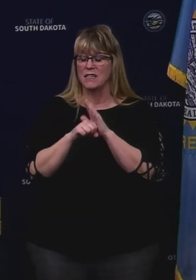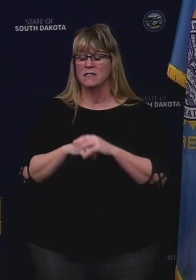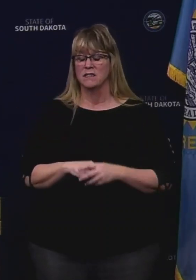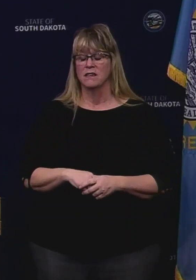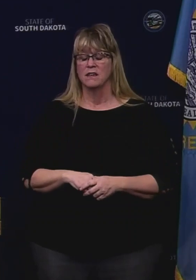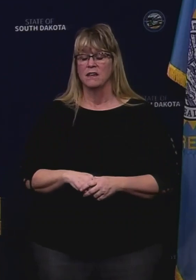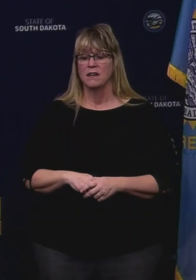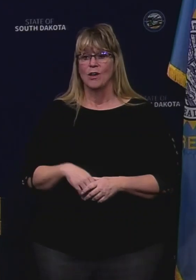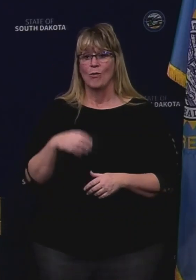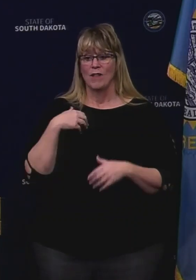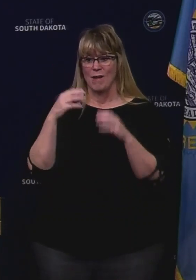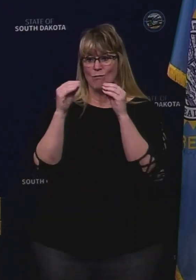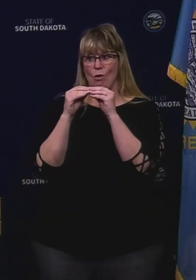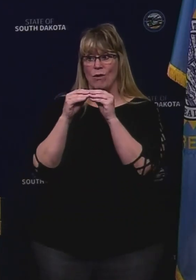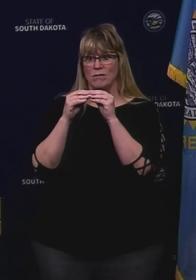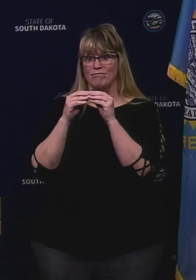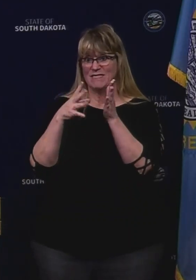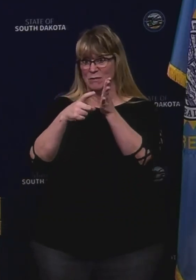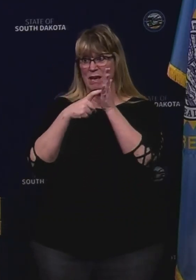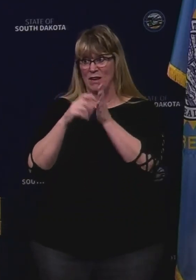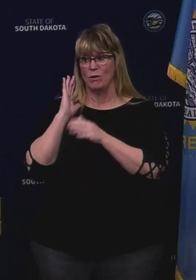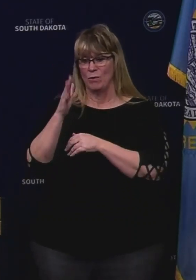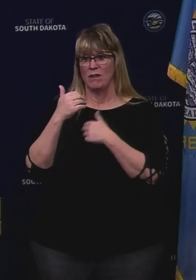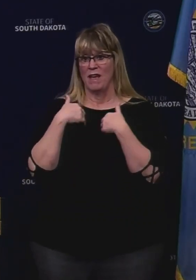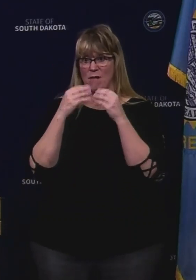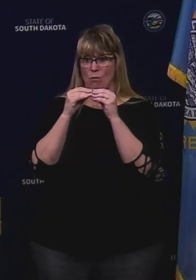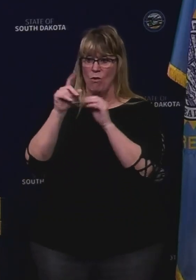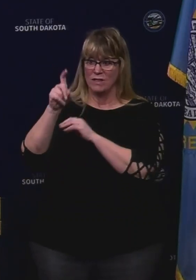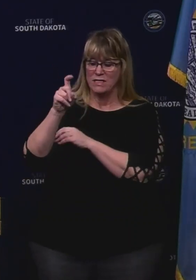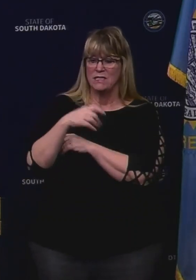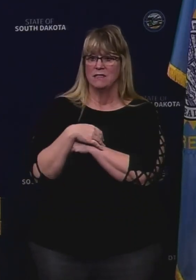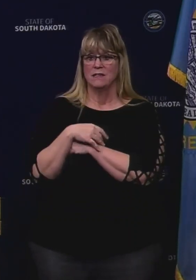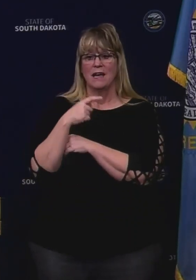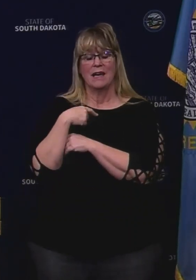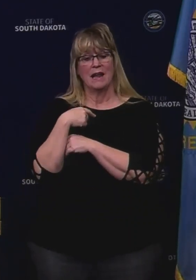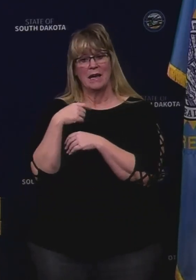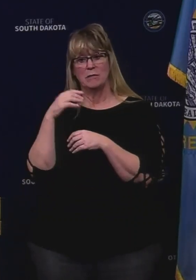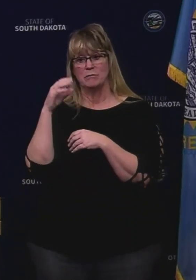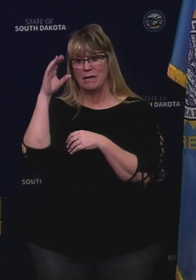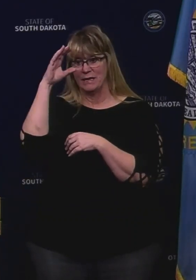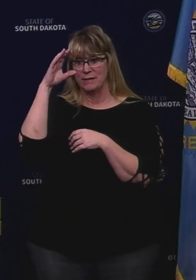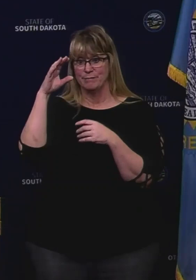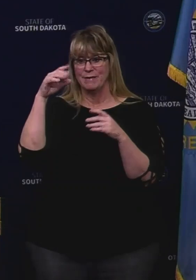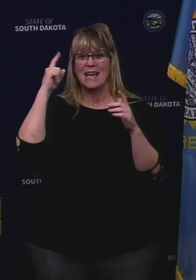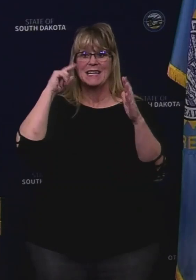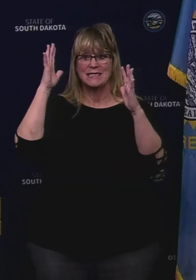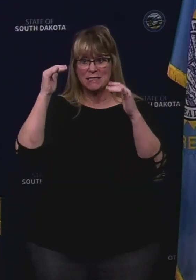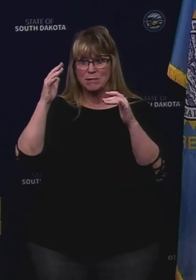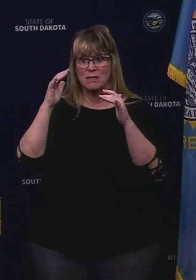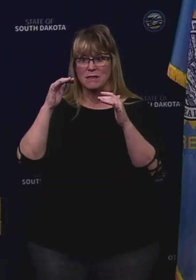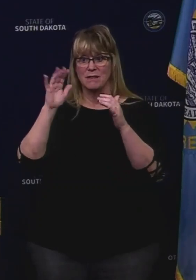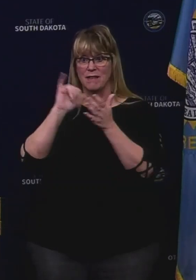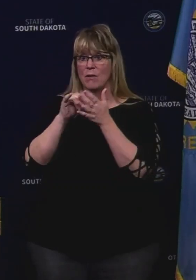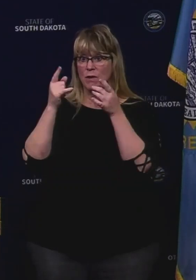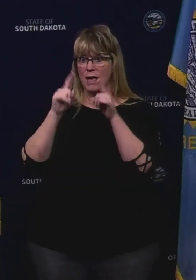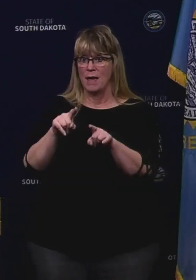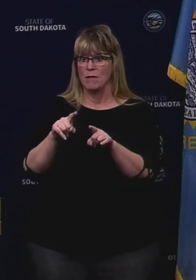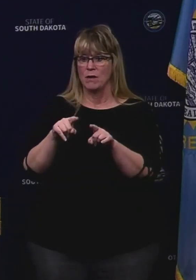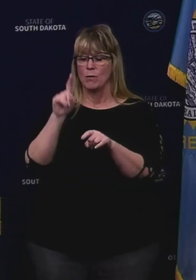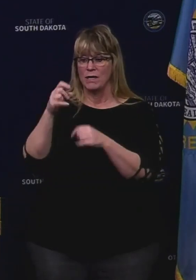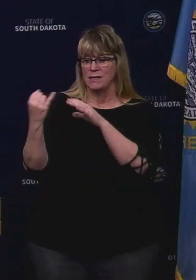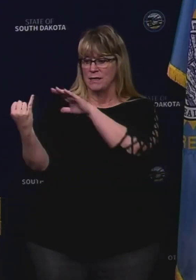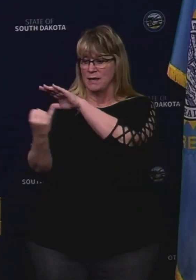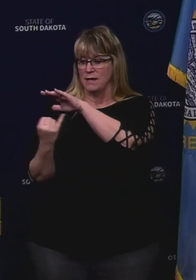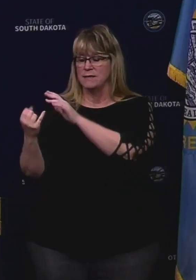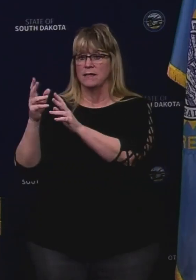will have more demand. And I'm anticipating that and want to make sure that we adequately go out there and isolate